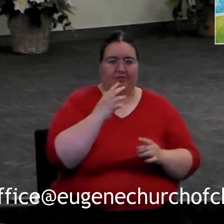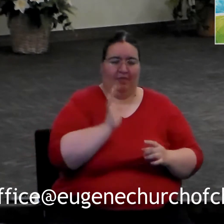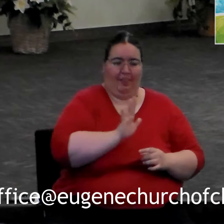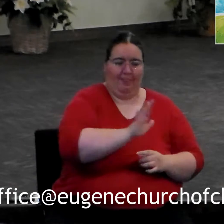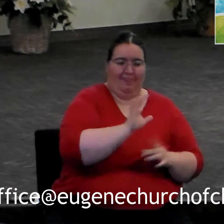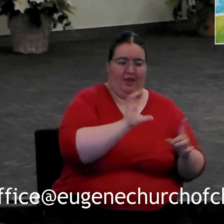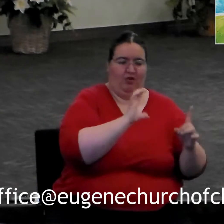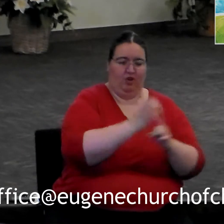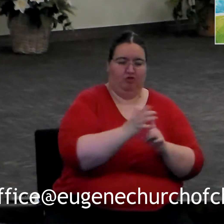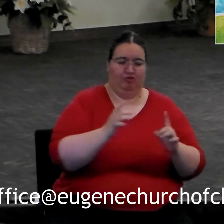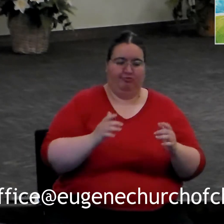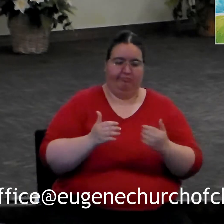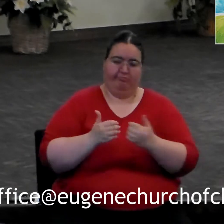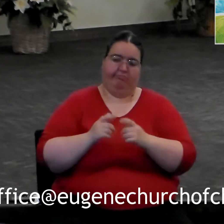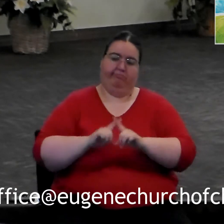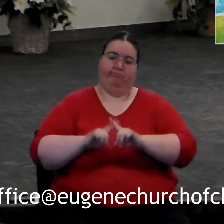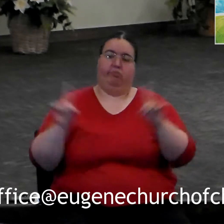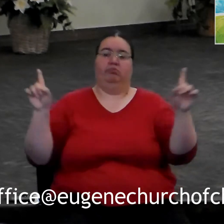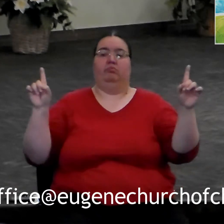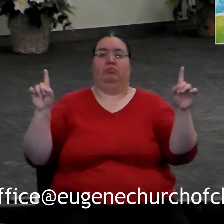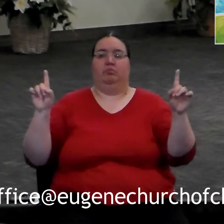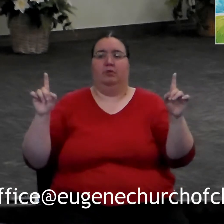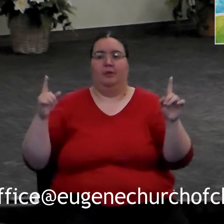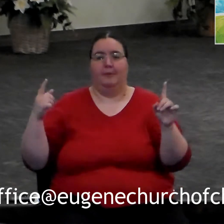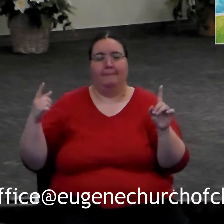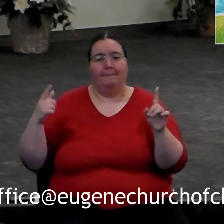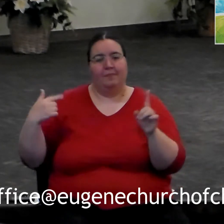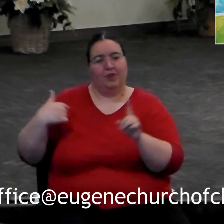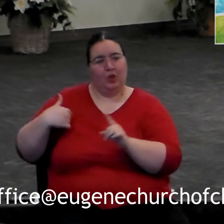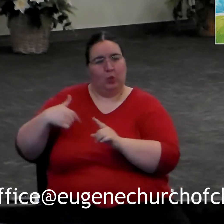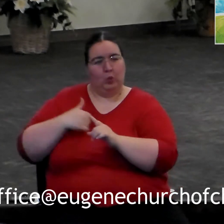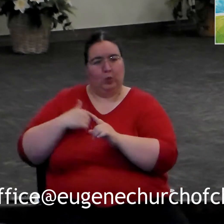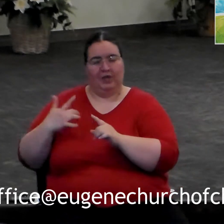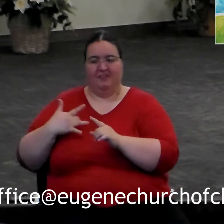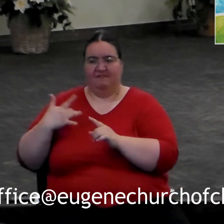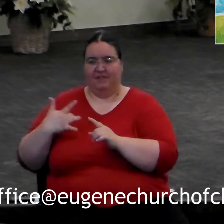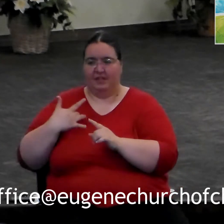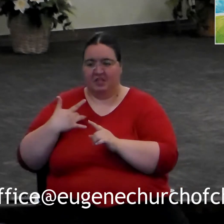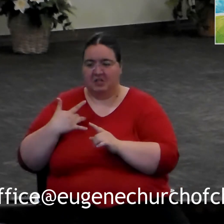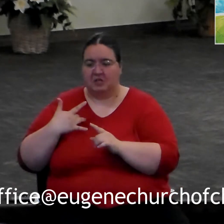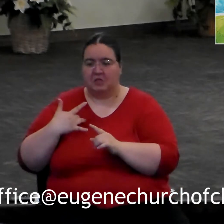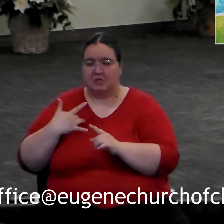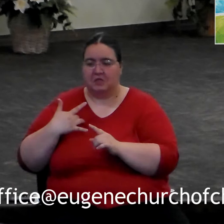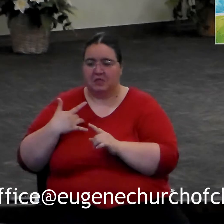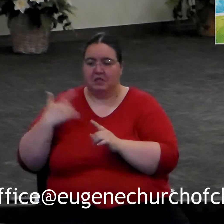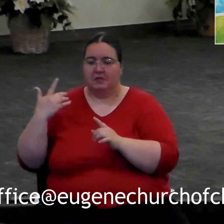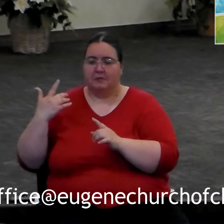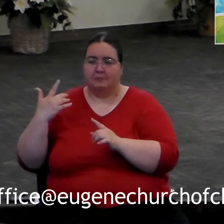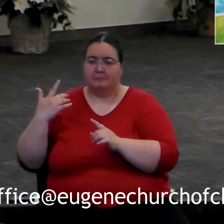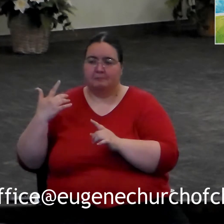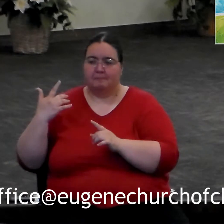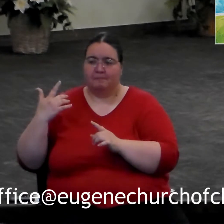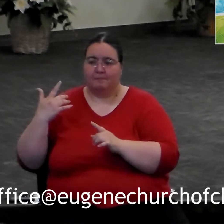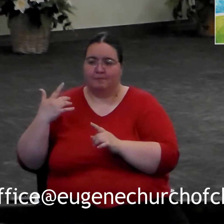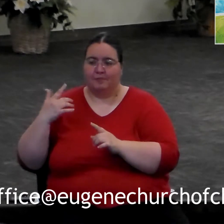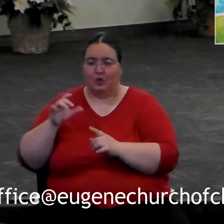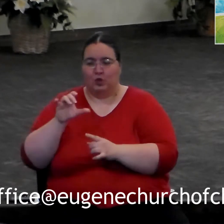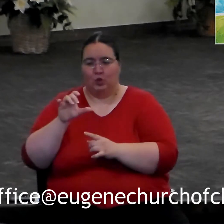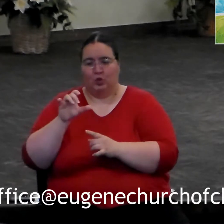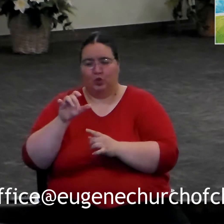to not just execute people, but you wanted to do it in a very memorable kind of way so that everyone around would see the example. And so